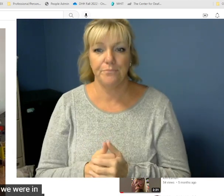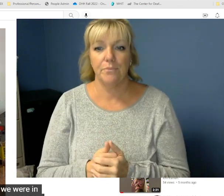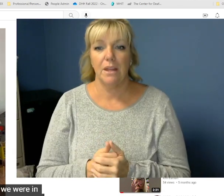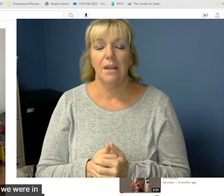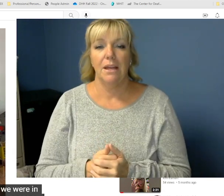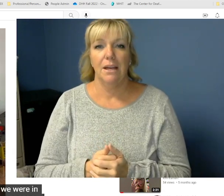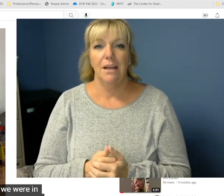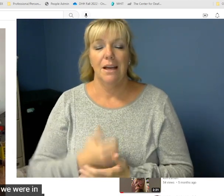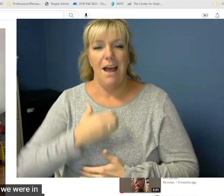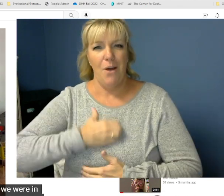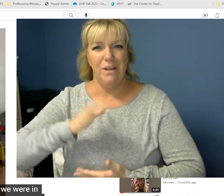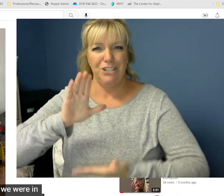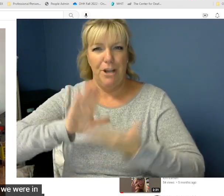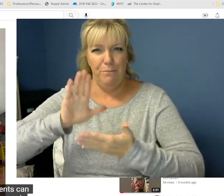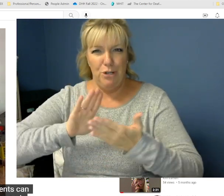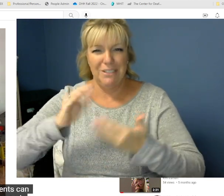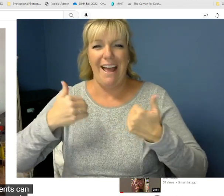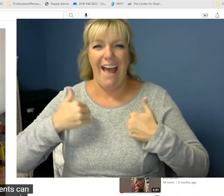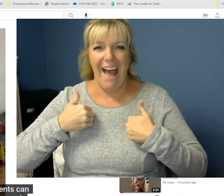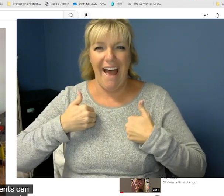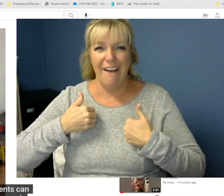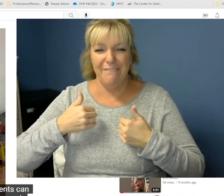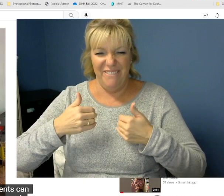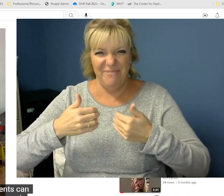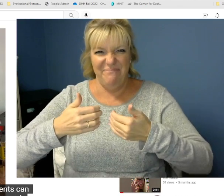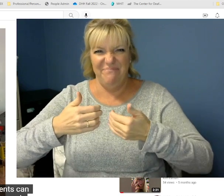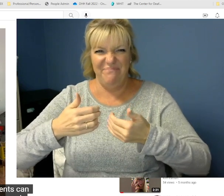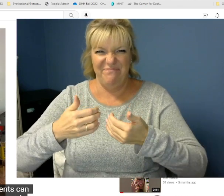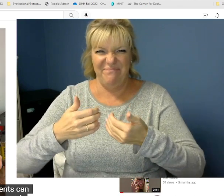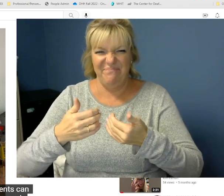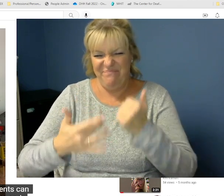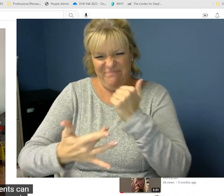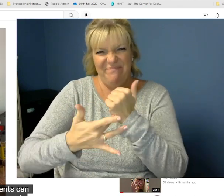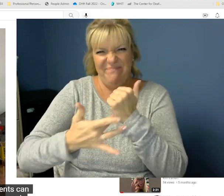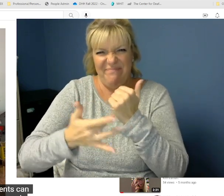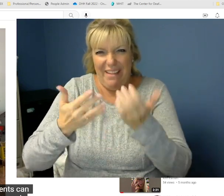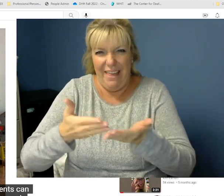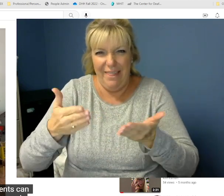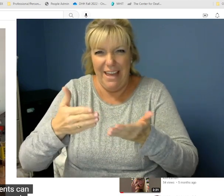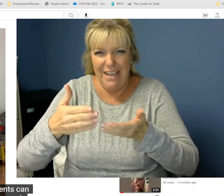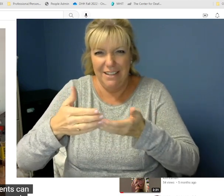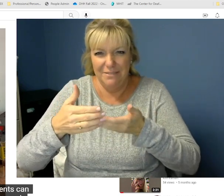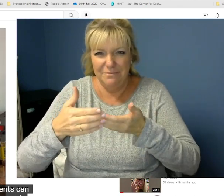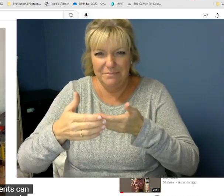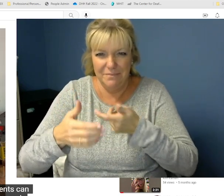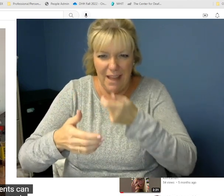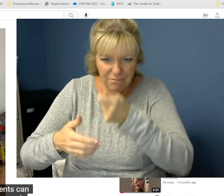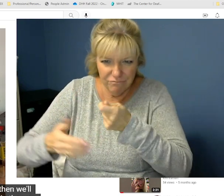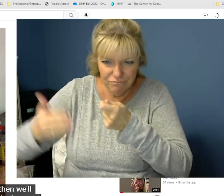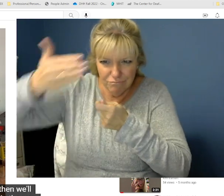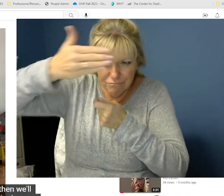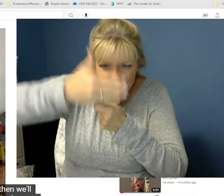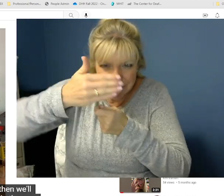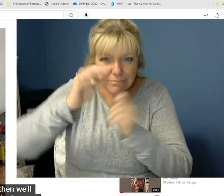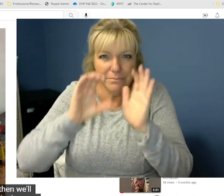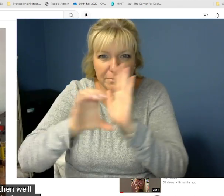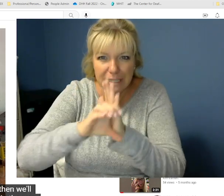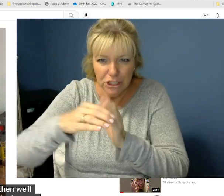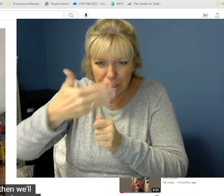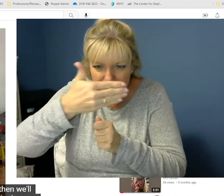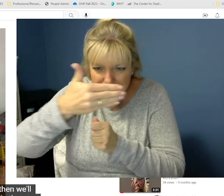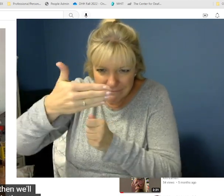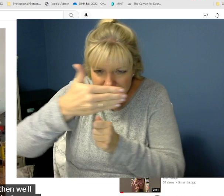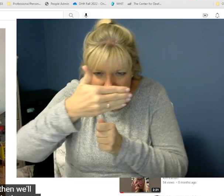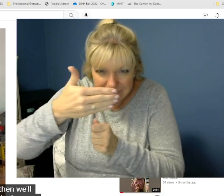I could have a stereoscope, a stereo viewer that that students can look at, that you can put the picture in and kind of move it back and